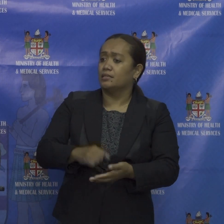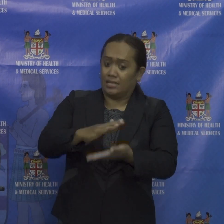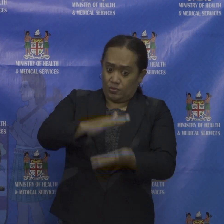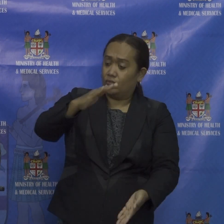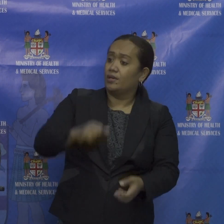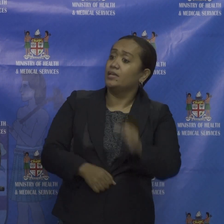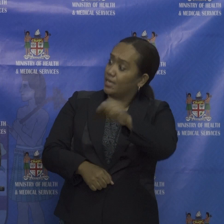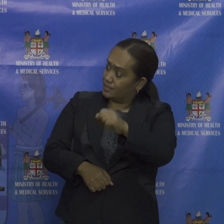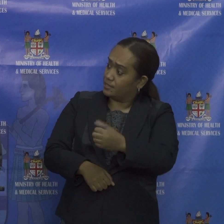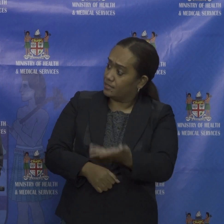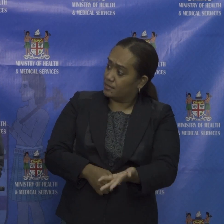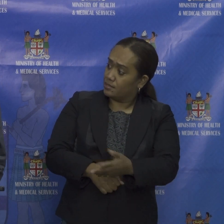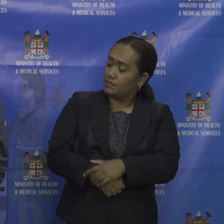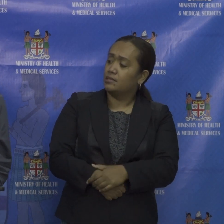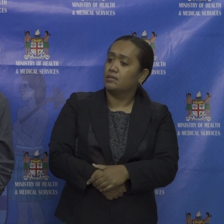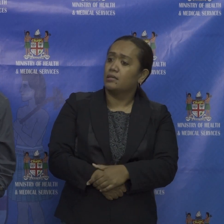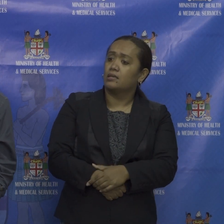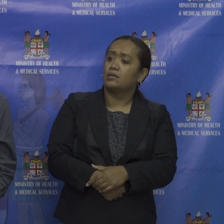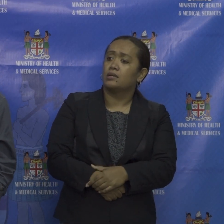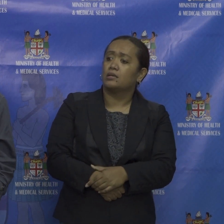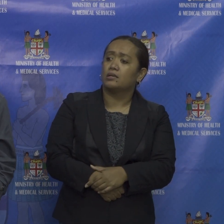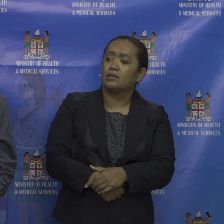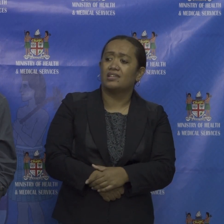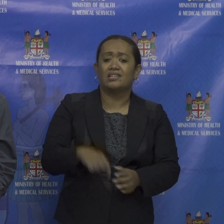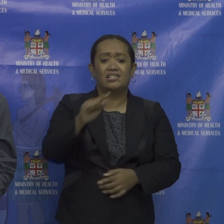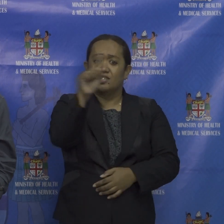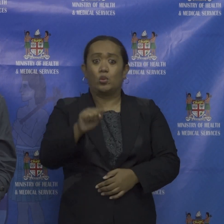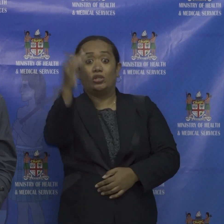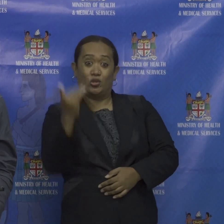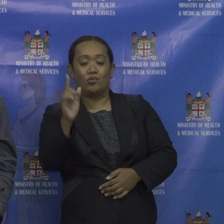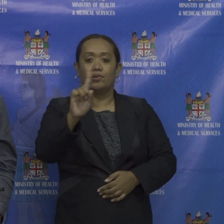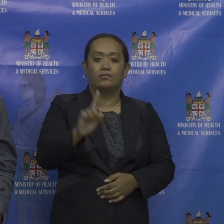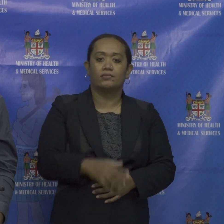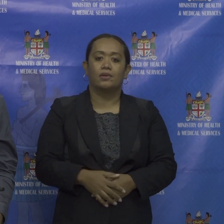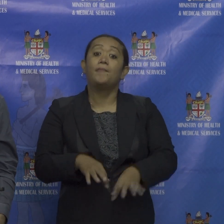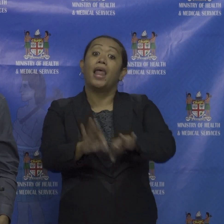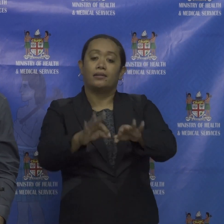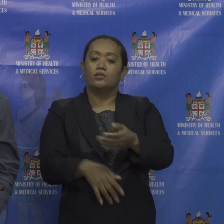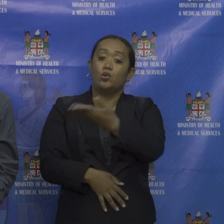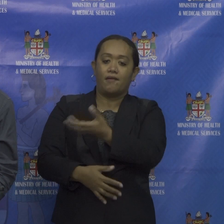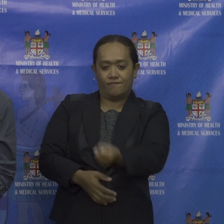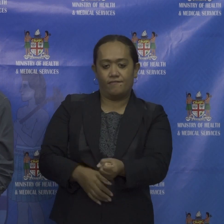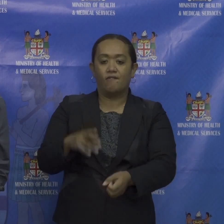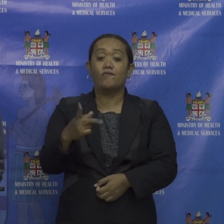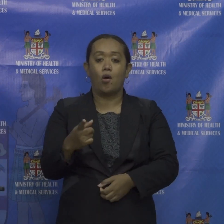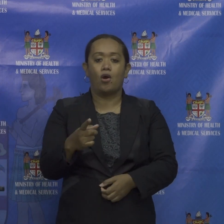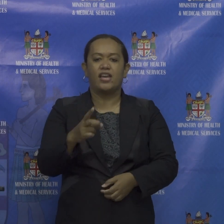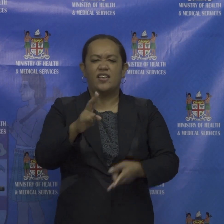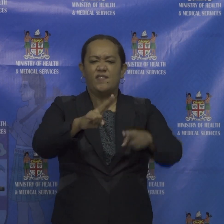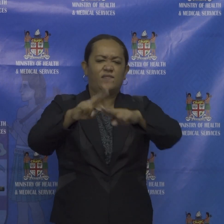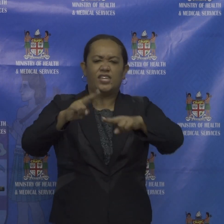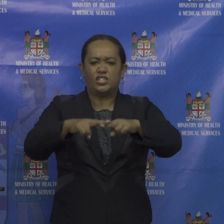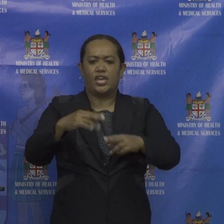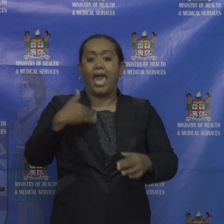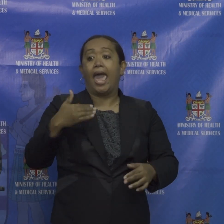as you've alluded to? I guess what the short question is, what plans have you got in place if the Fiji's public